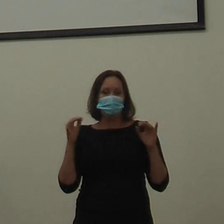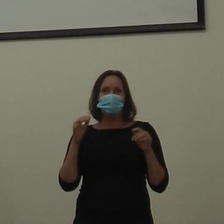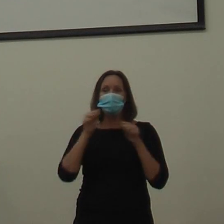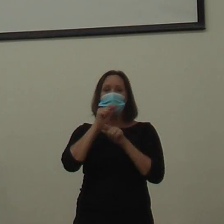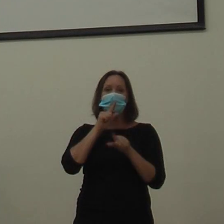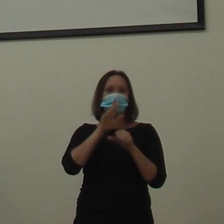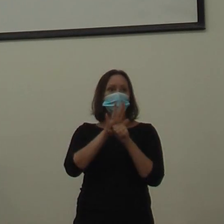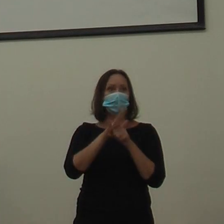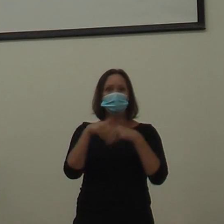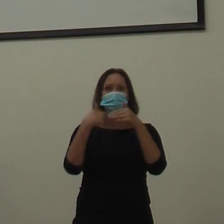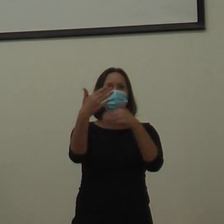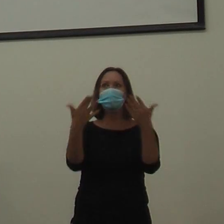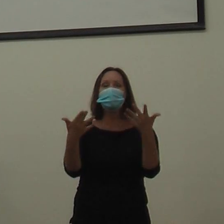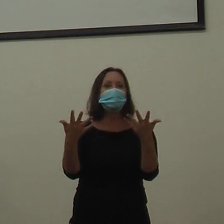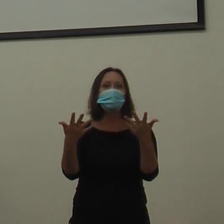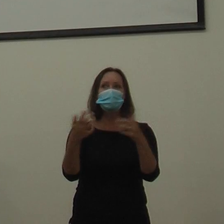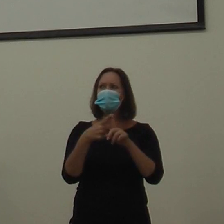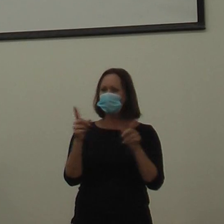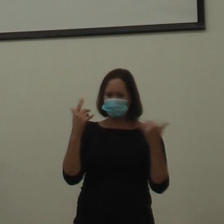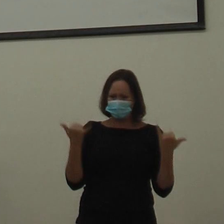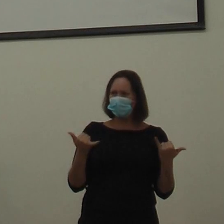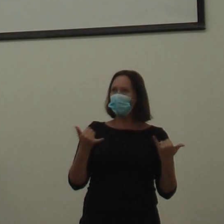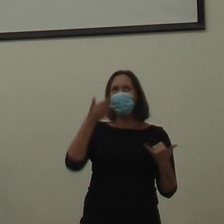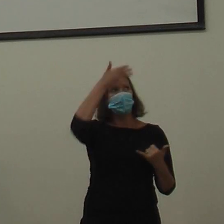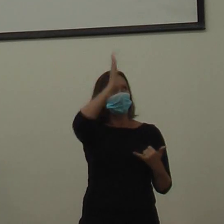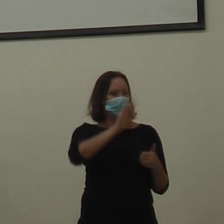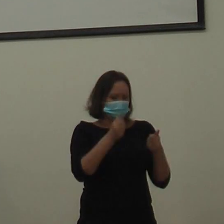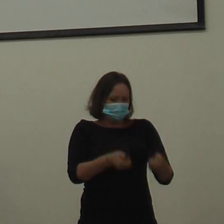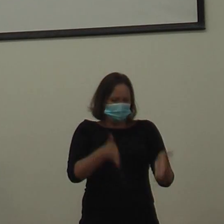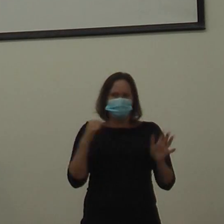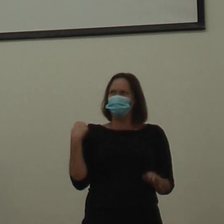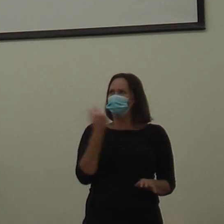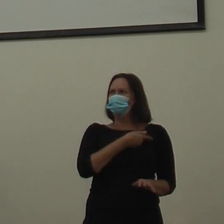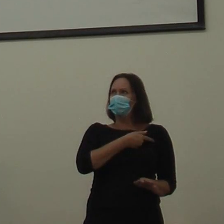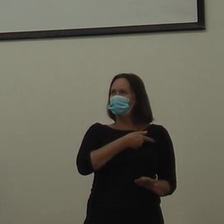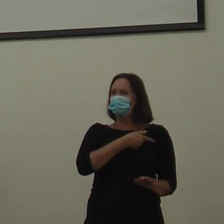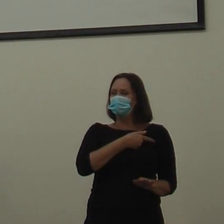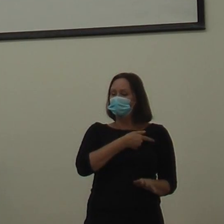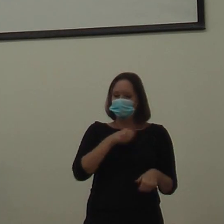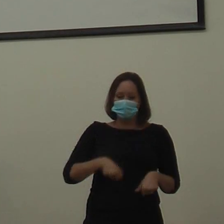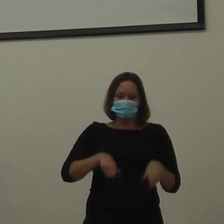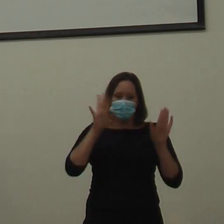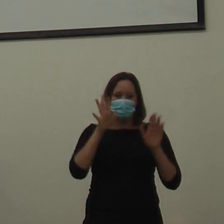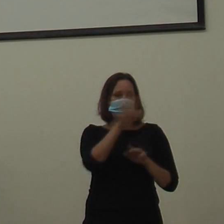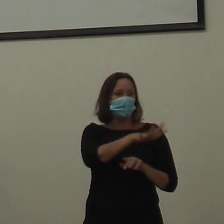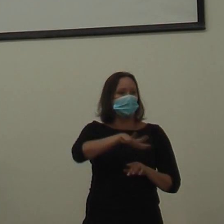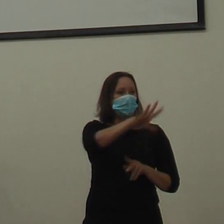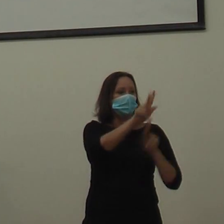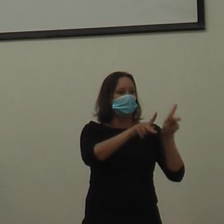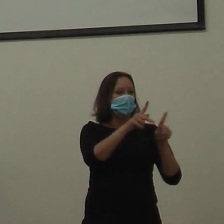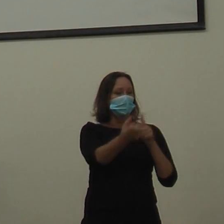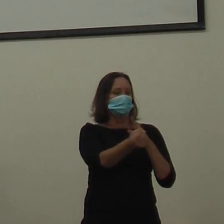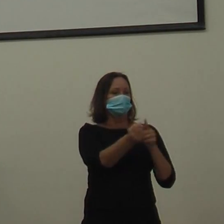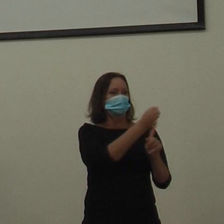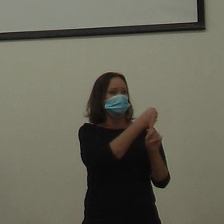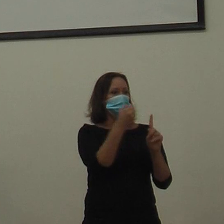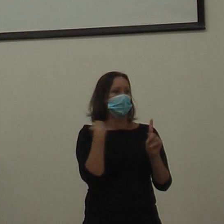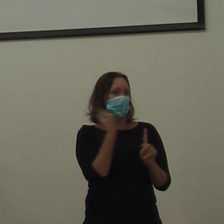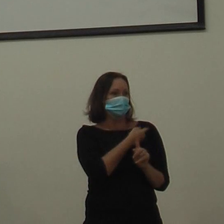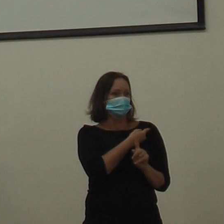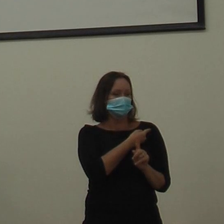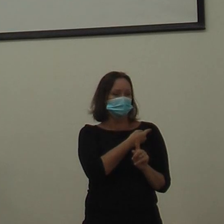us and given us into the land of the Midian." The Lord turned to him and said, "Go in the